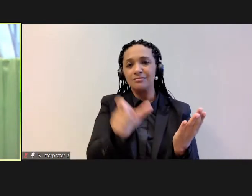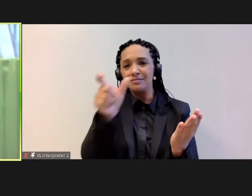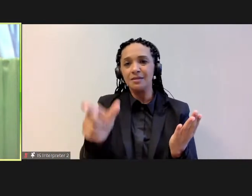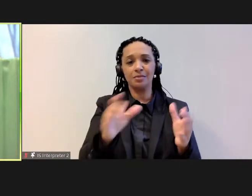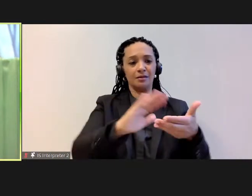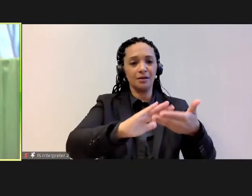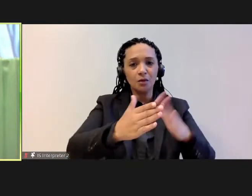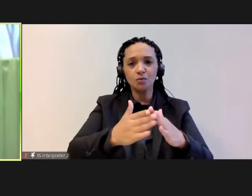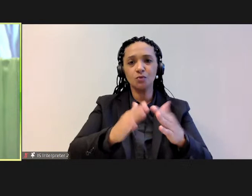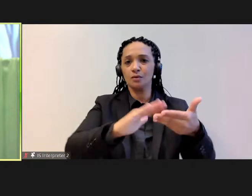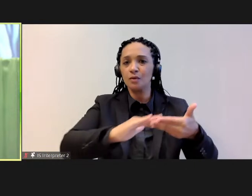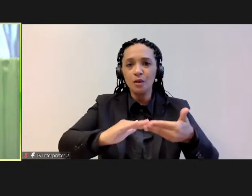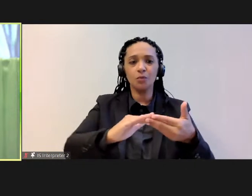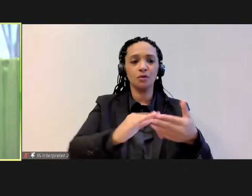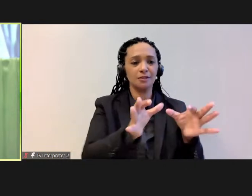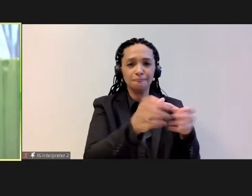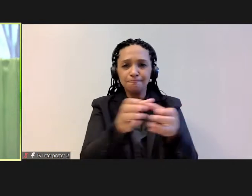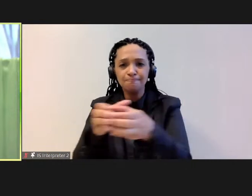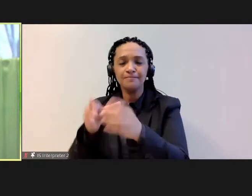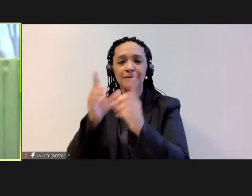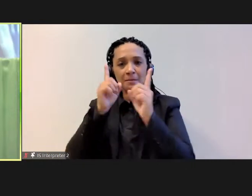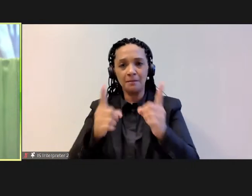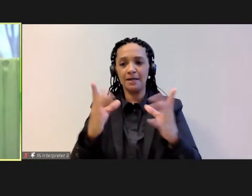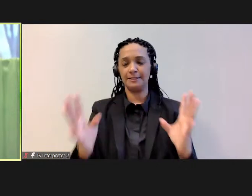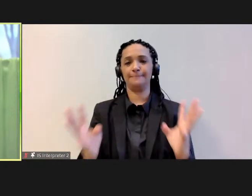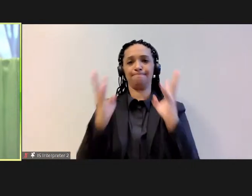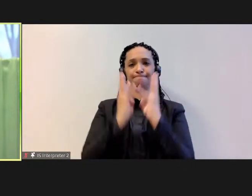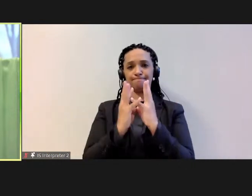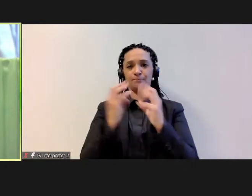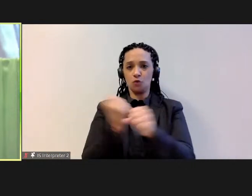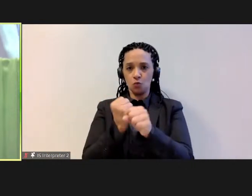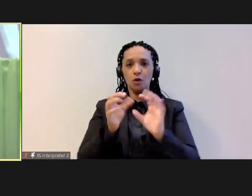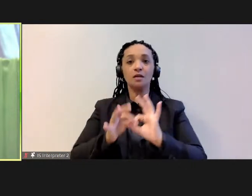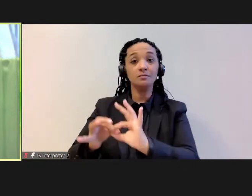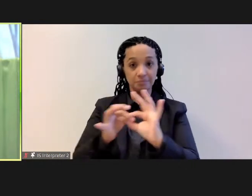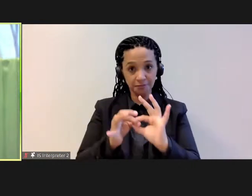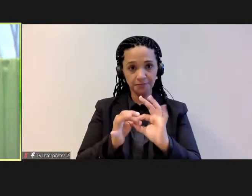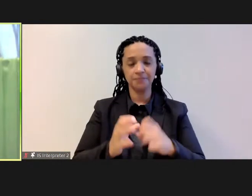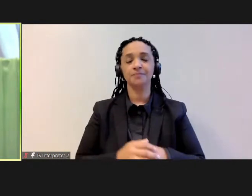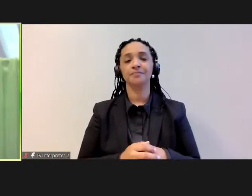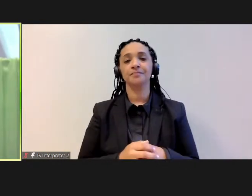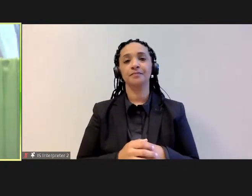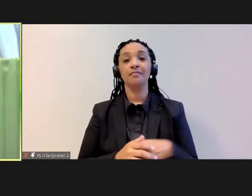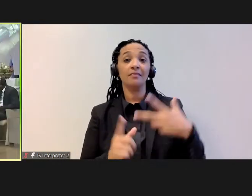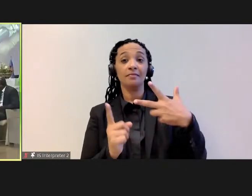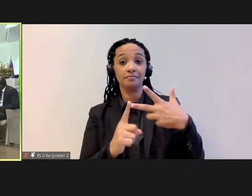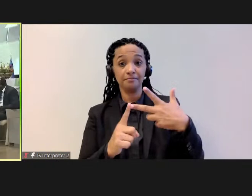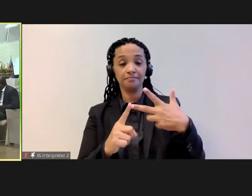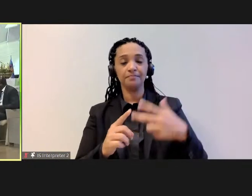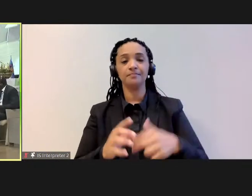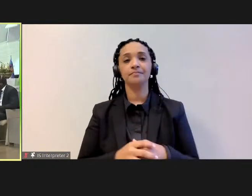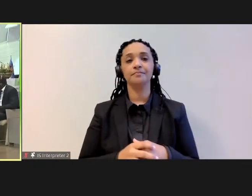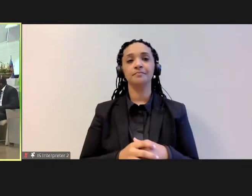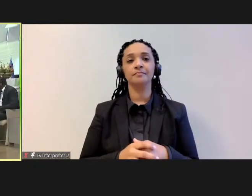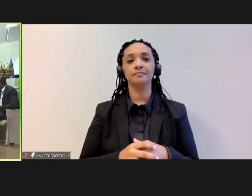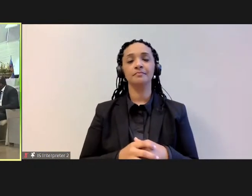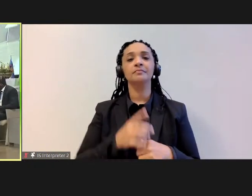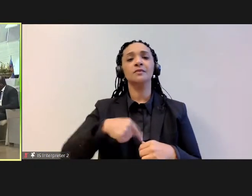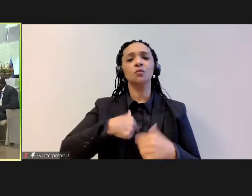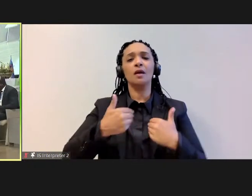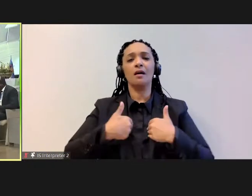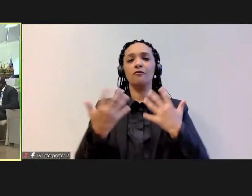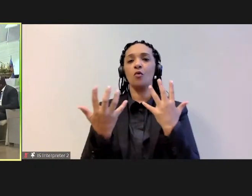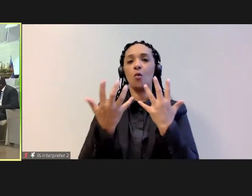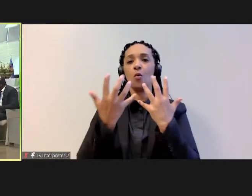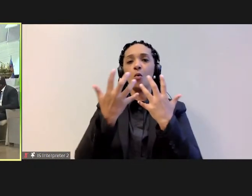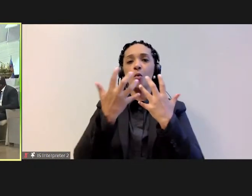data ecosystem need to be taken on board. In Malawi, we have also tried to come up with a coordination framework that